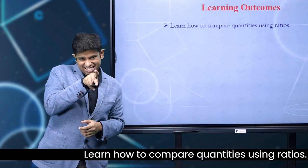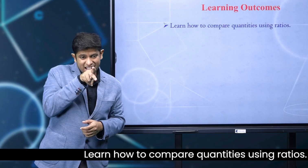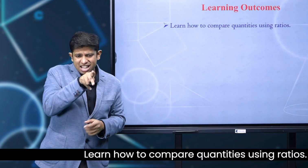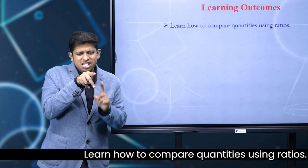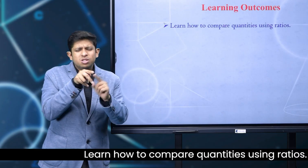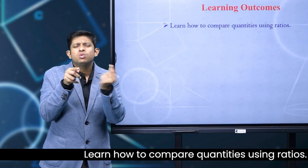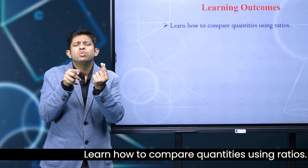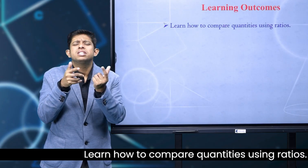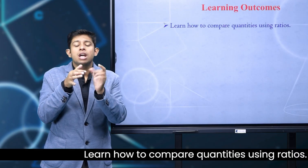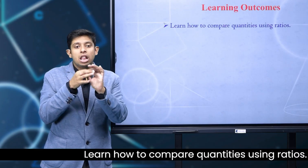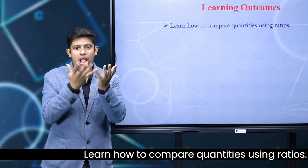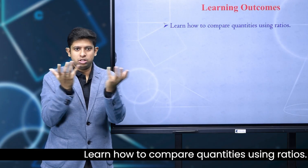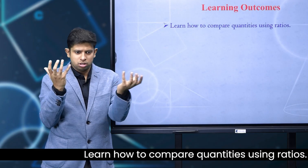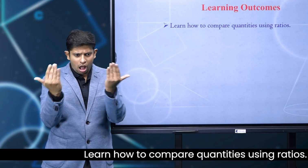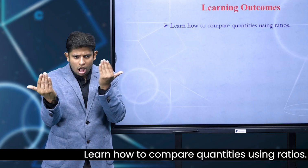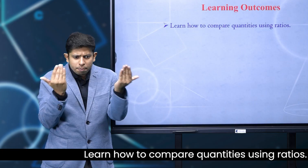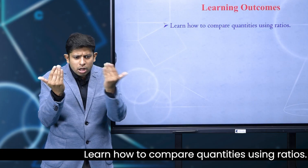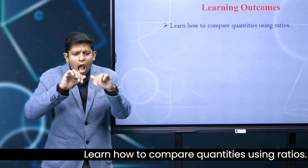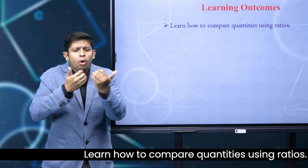learn how to compare quantities using ratios,